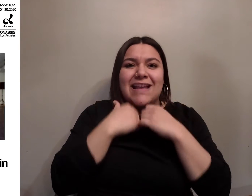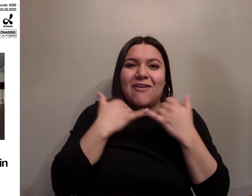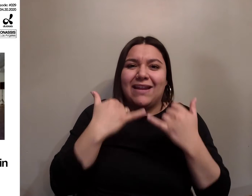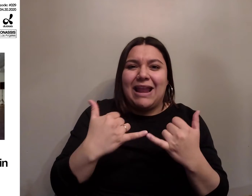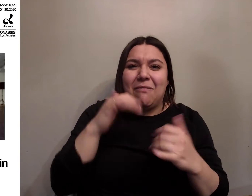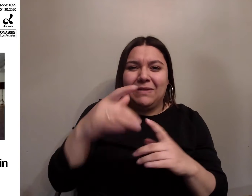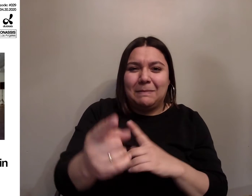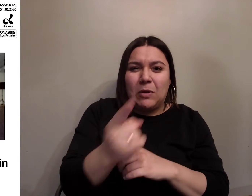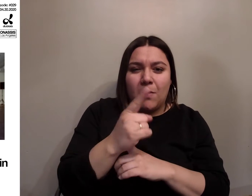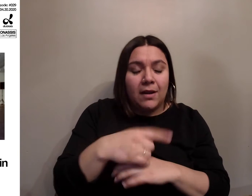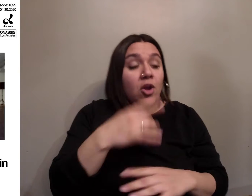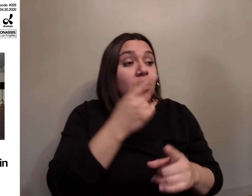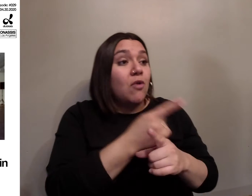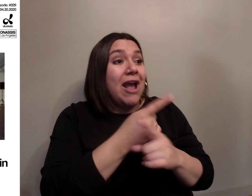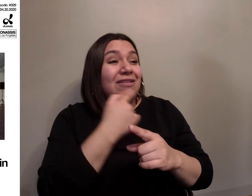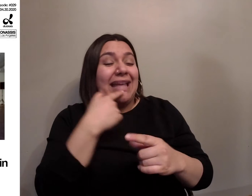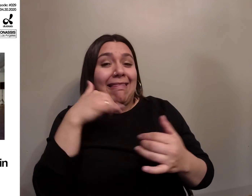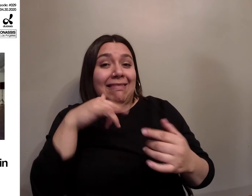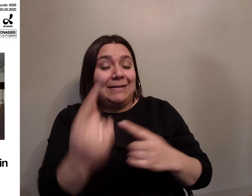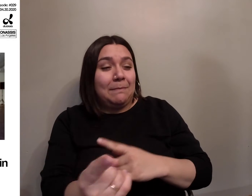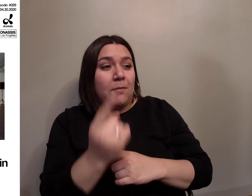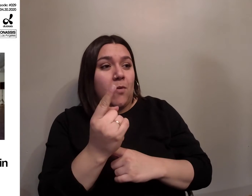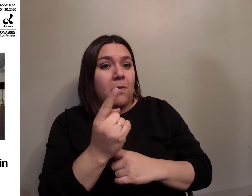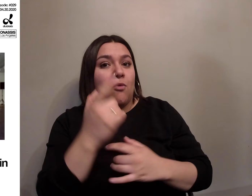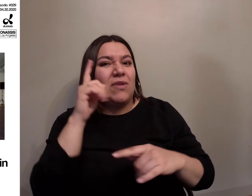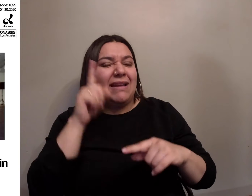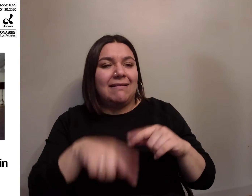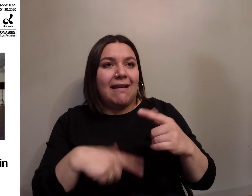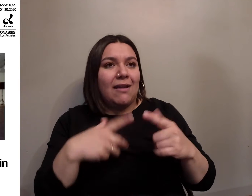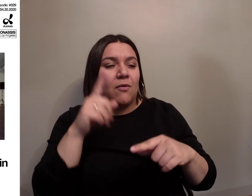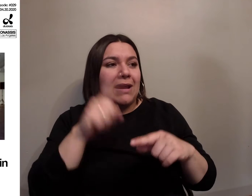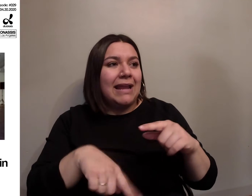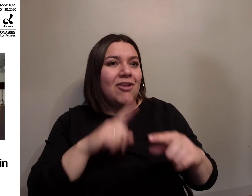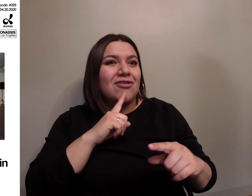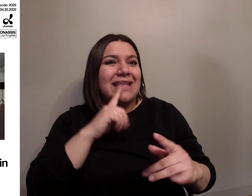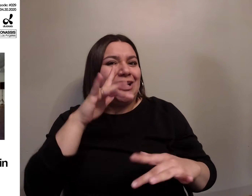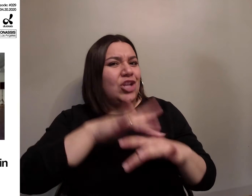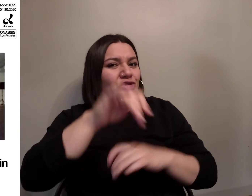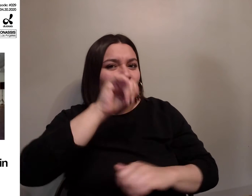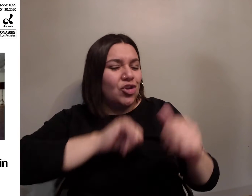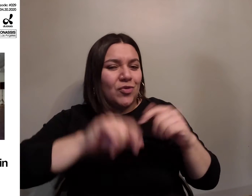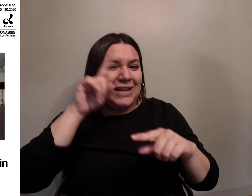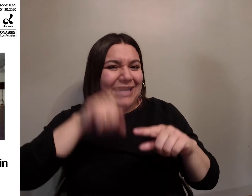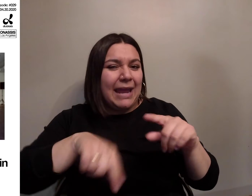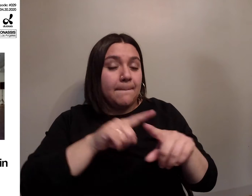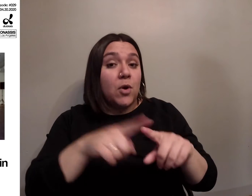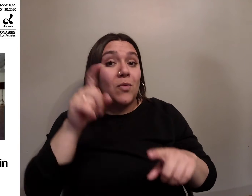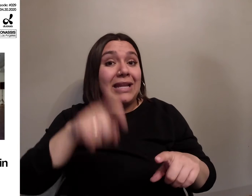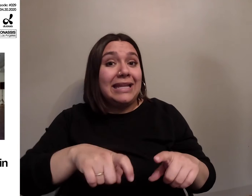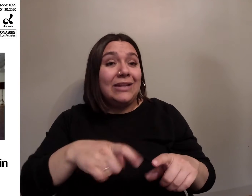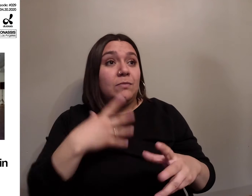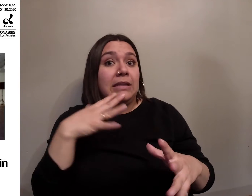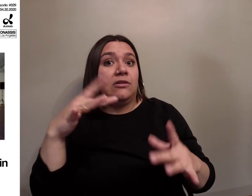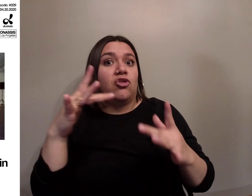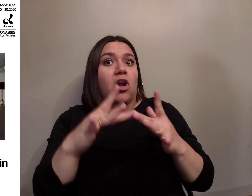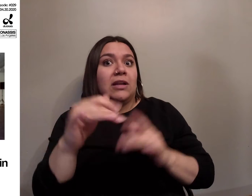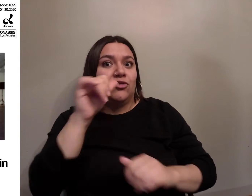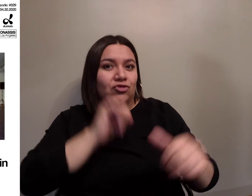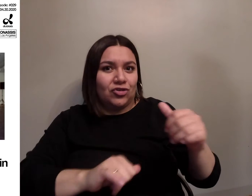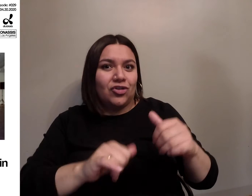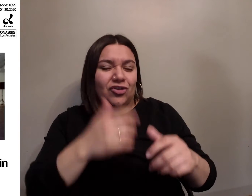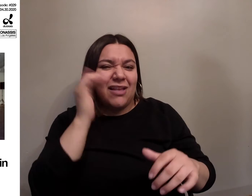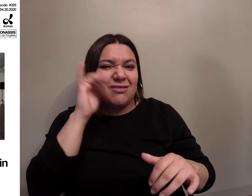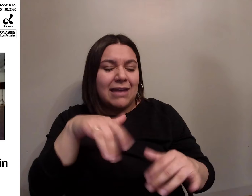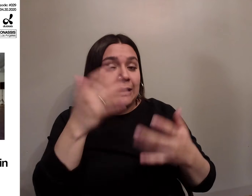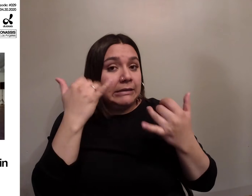this moment. Yeah, I always say that at this moment, we can't really touch each other, but we need to be in contact